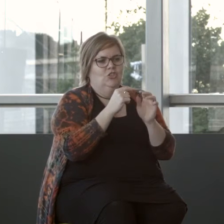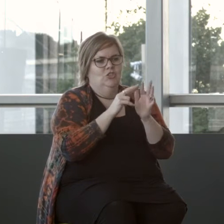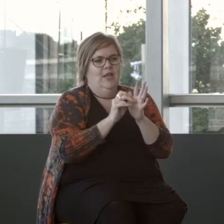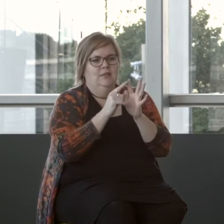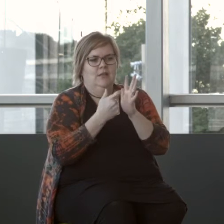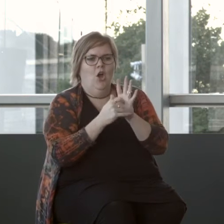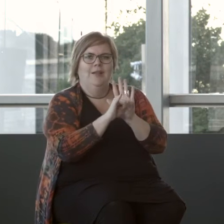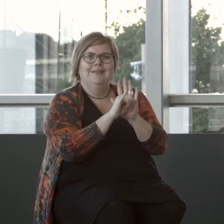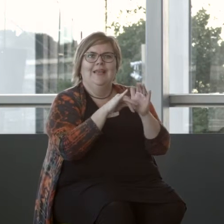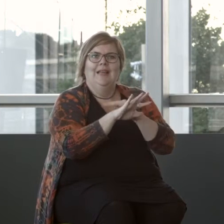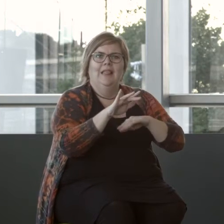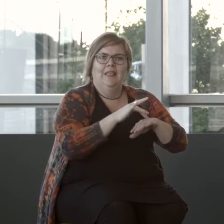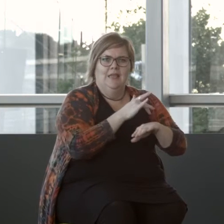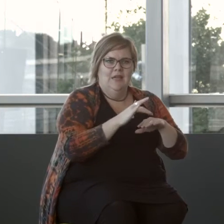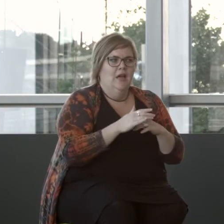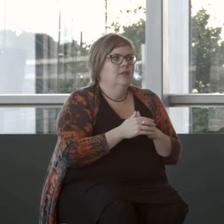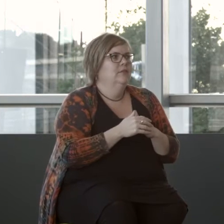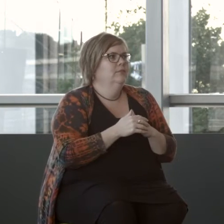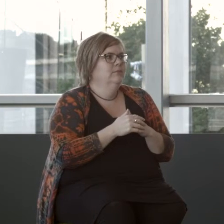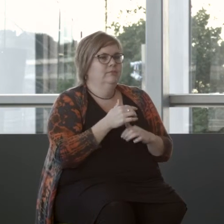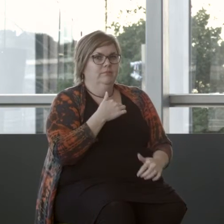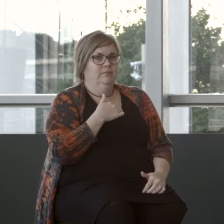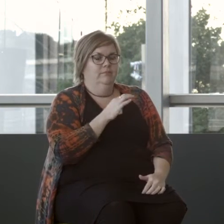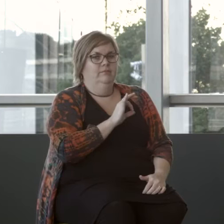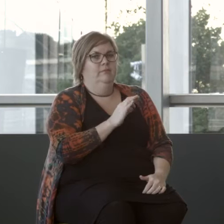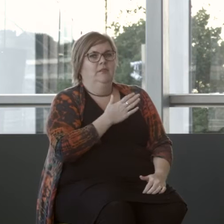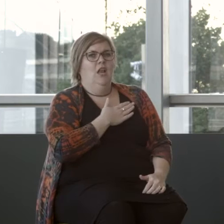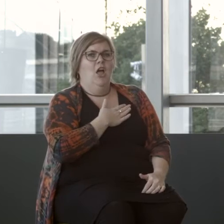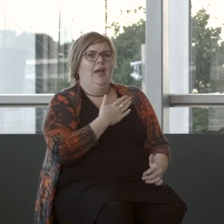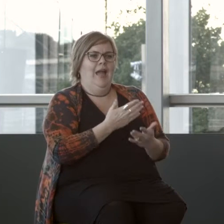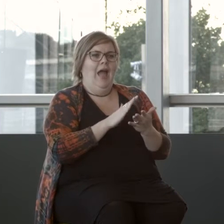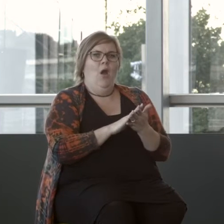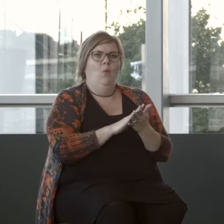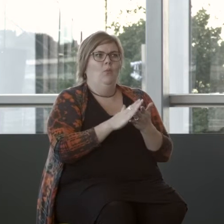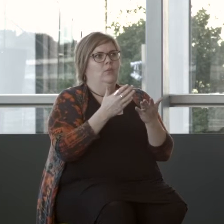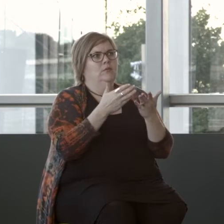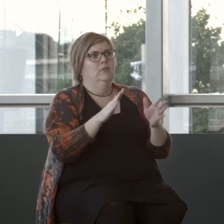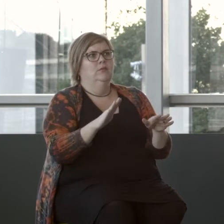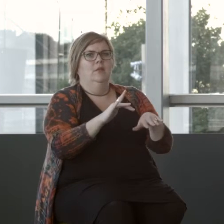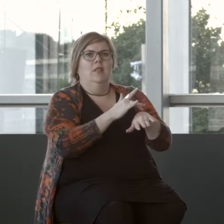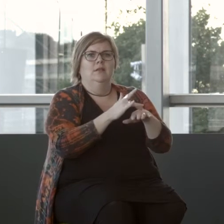theatre. And I didn't like the way that it represented women. And so